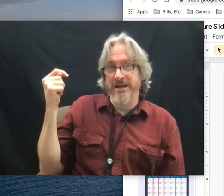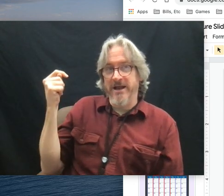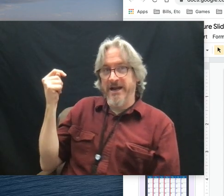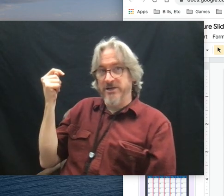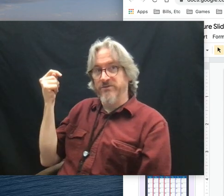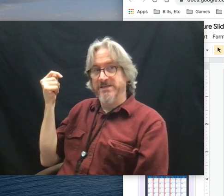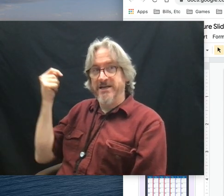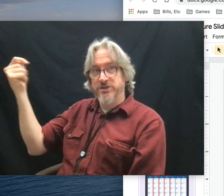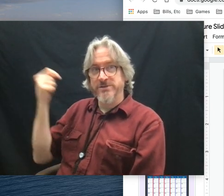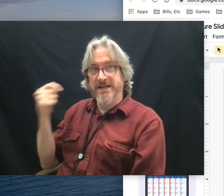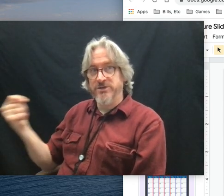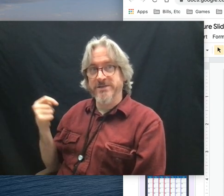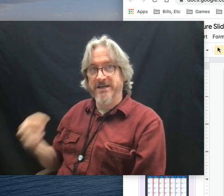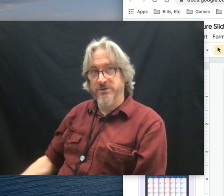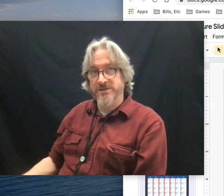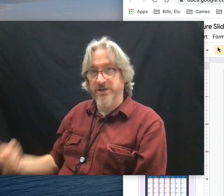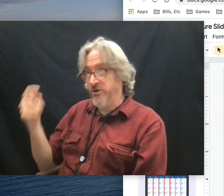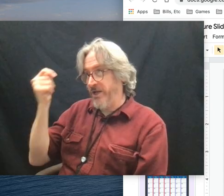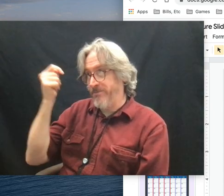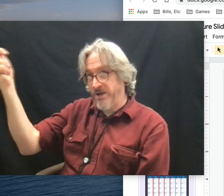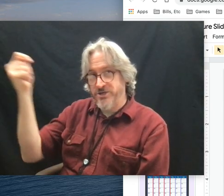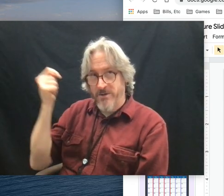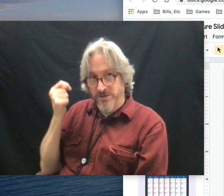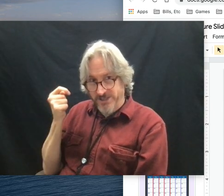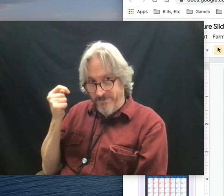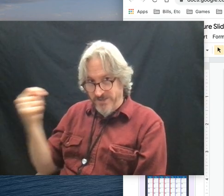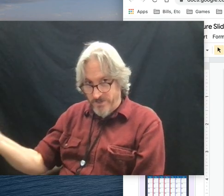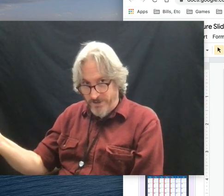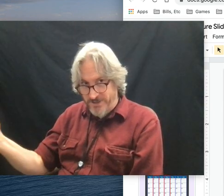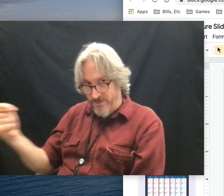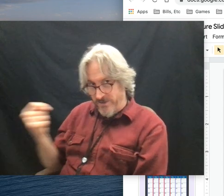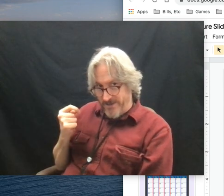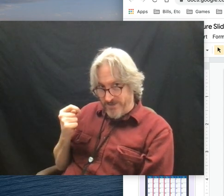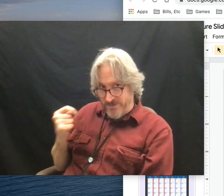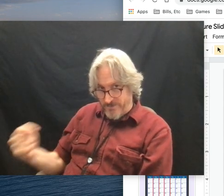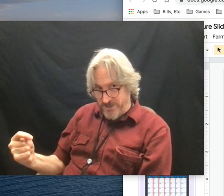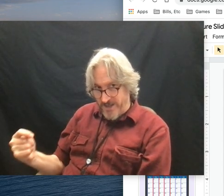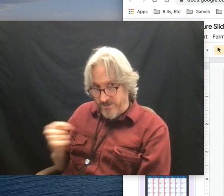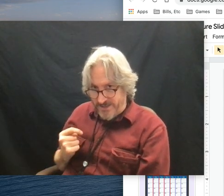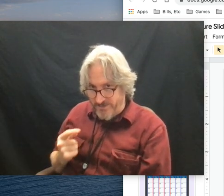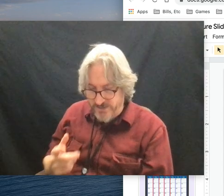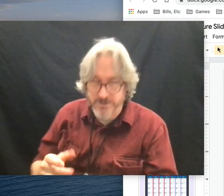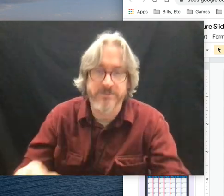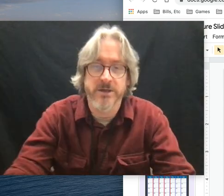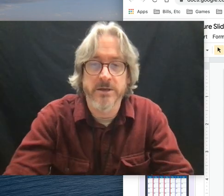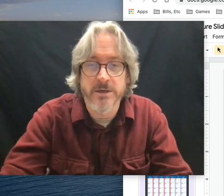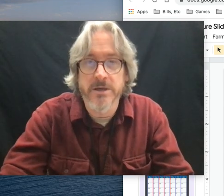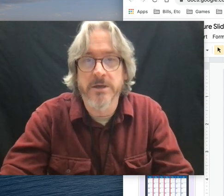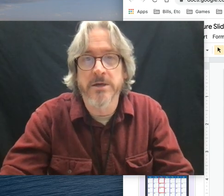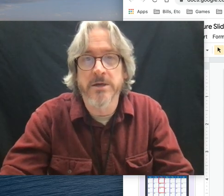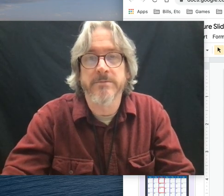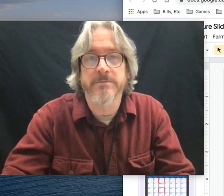So again, and I can do it from the side. Tuesday, Tuesday, Tuesday. You're like, punch that one, skip this one. Punch that one, skip this one. Punch that one, skip this one.